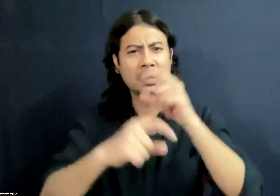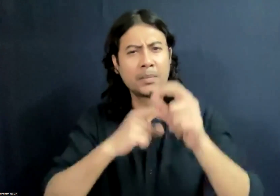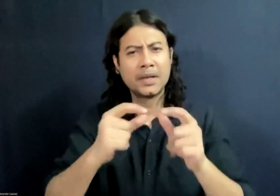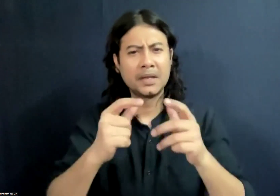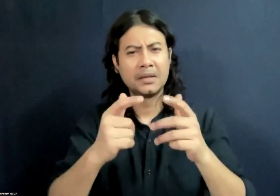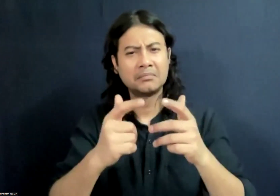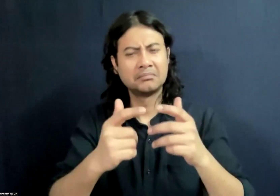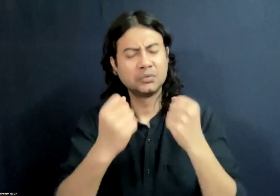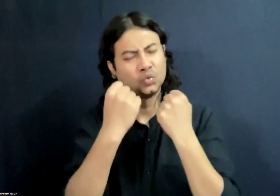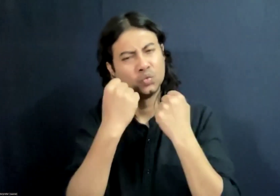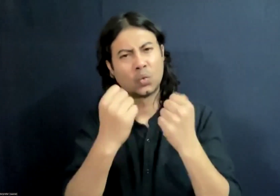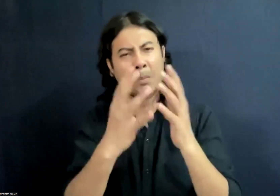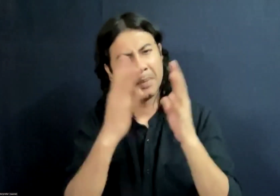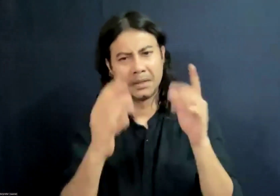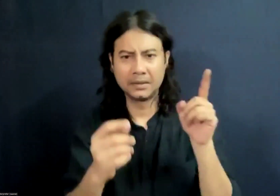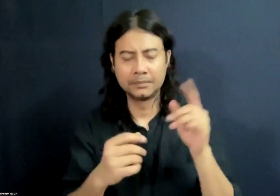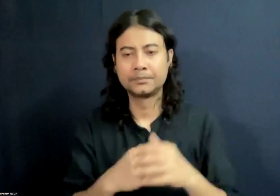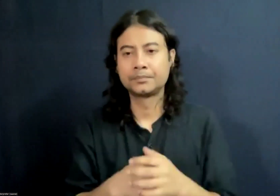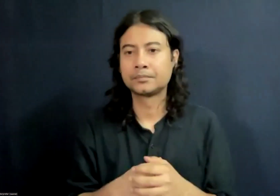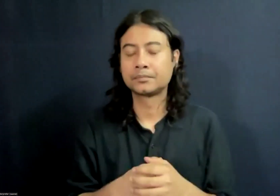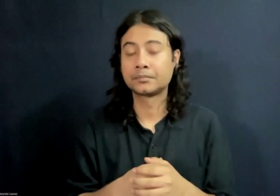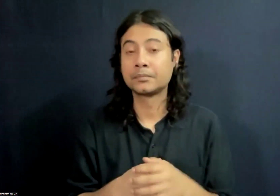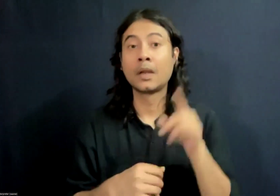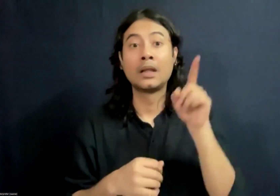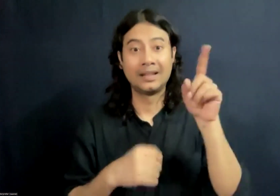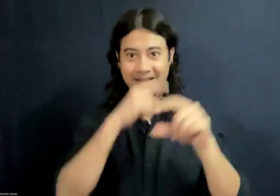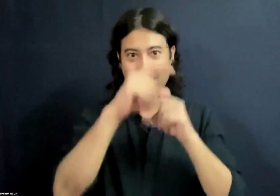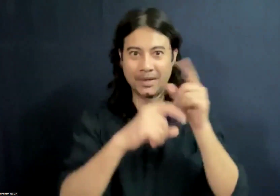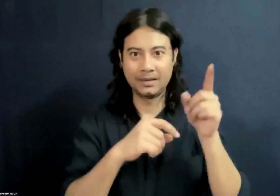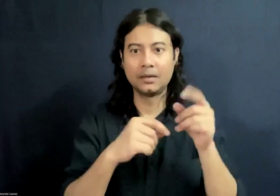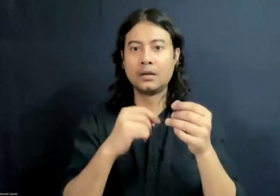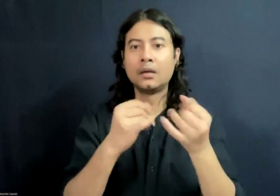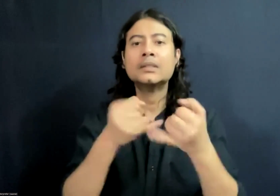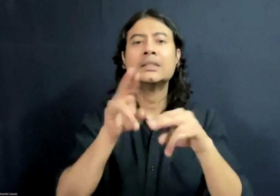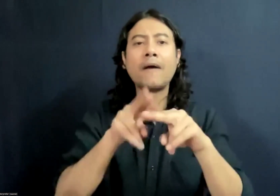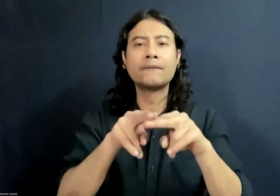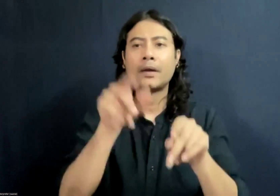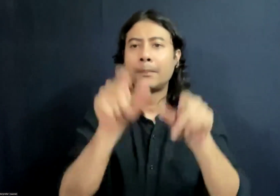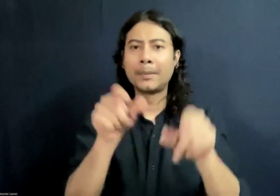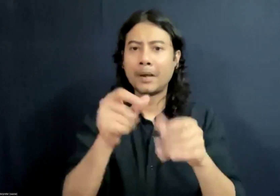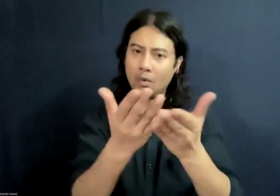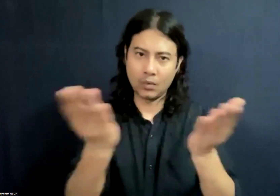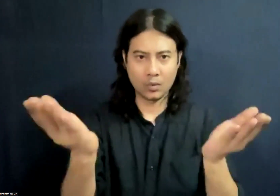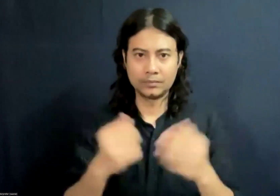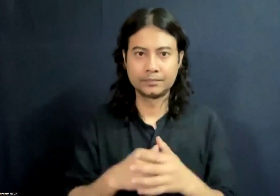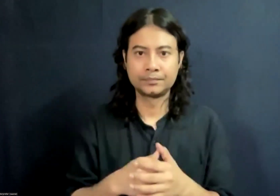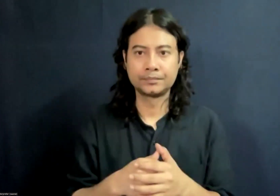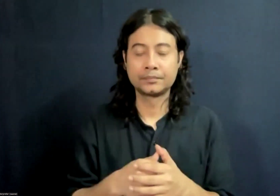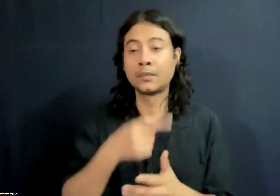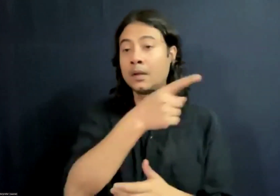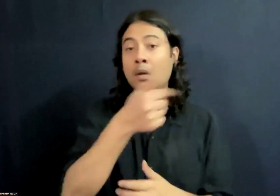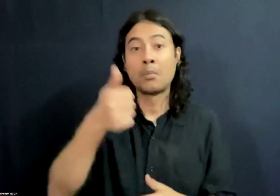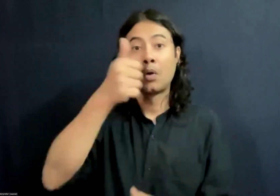doing? He tells all his staff that Janmashtami is coming,